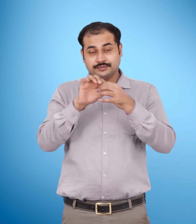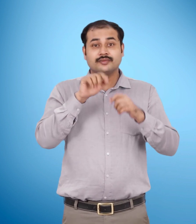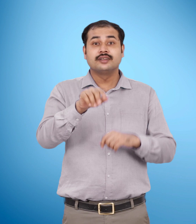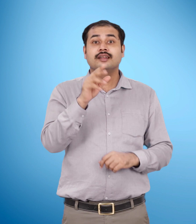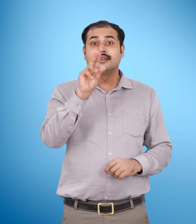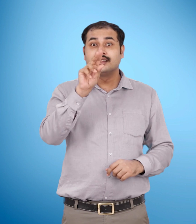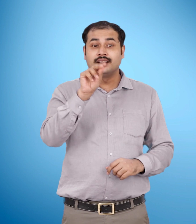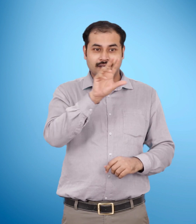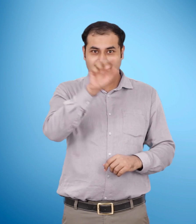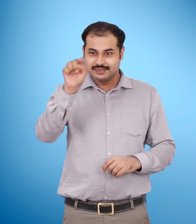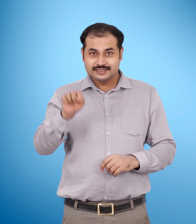Now color the stars.